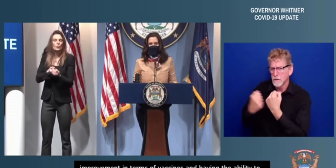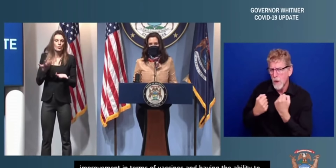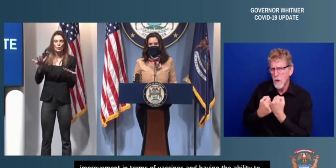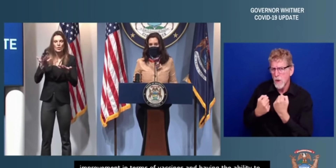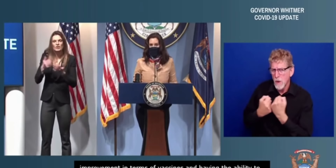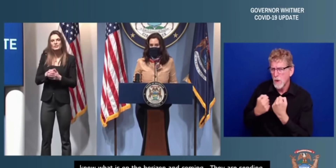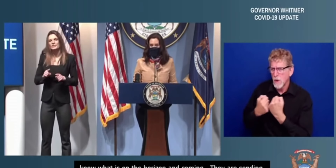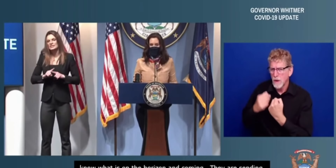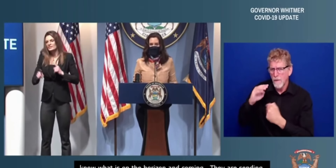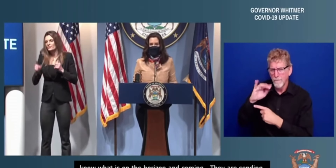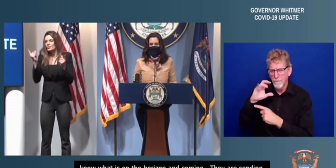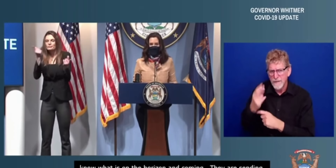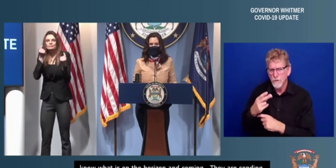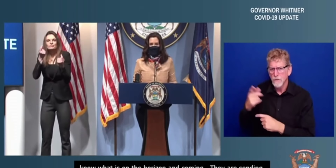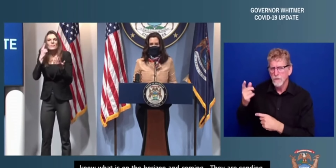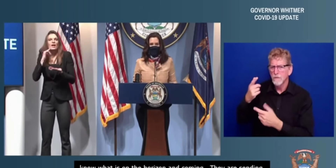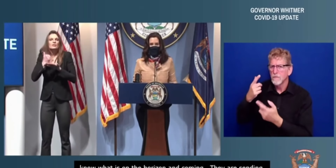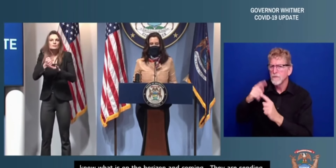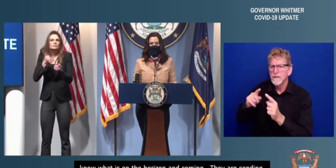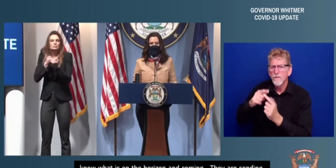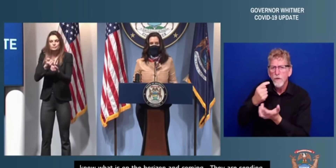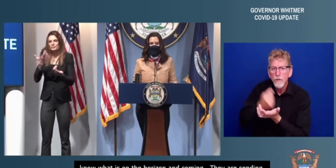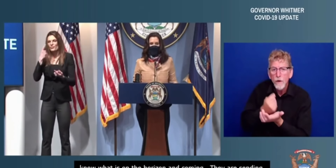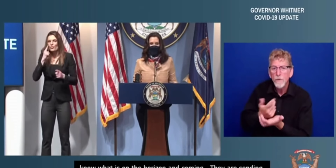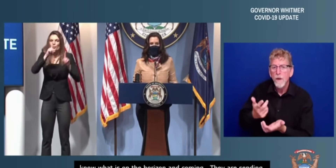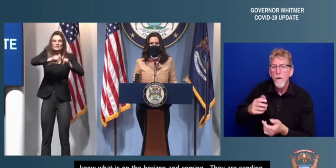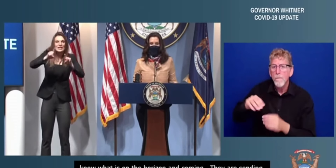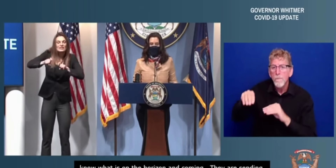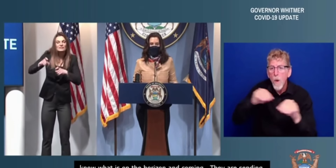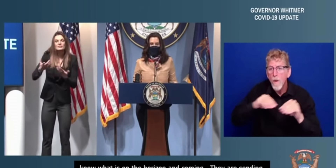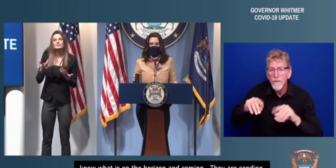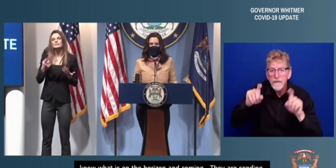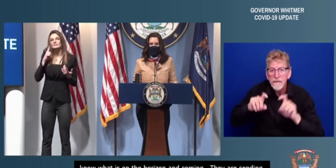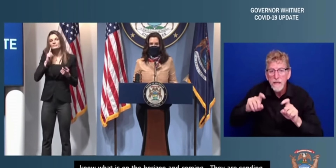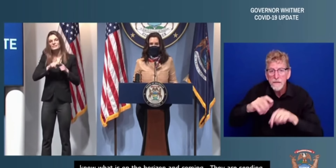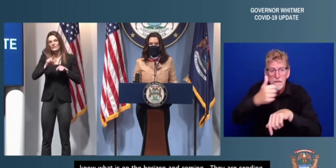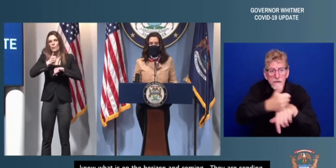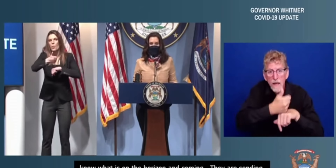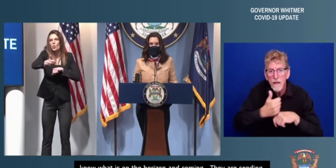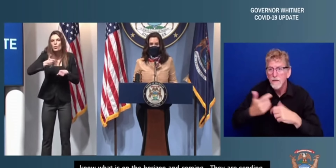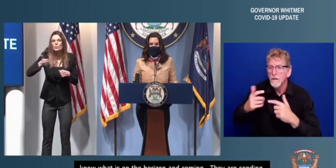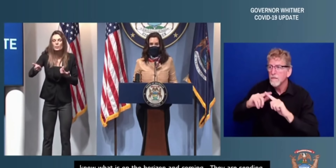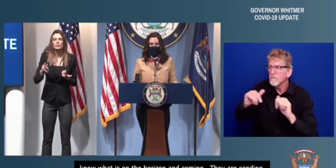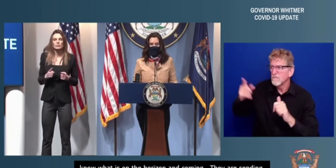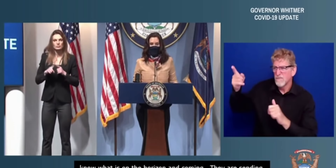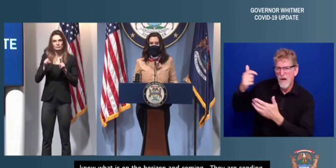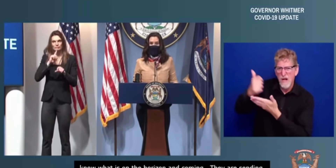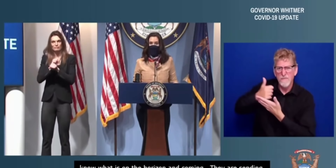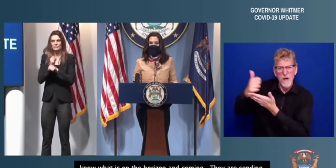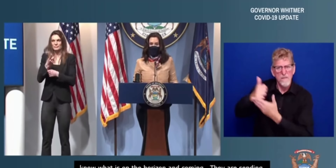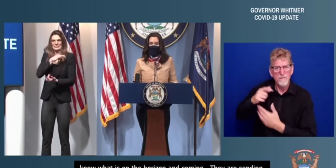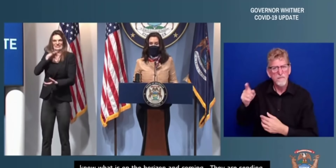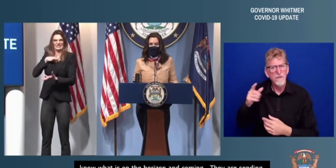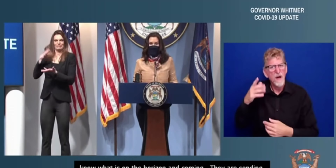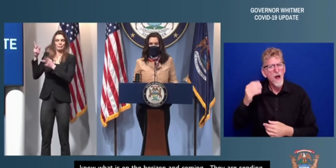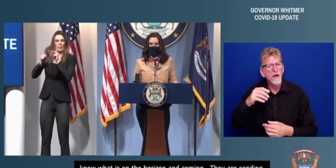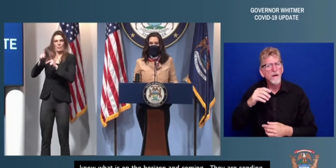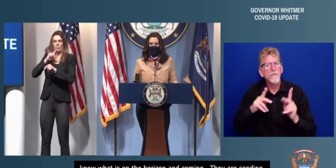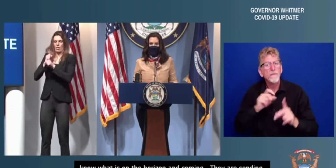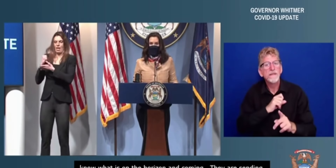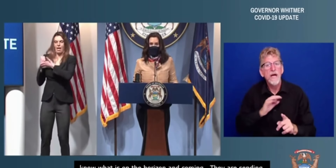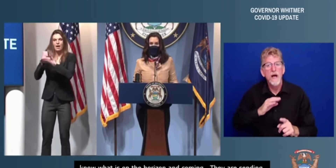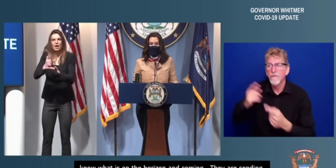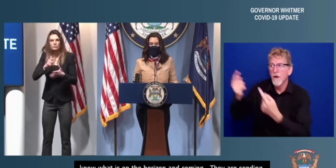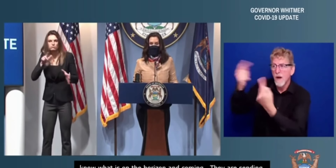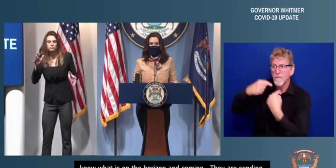therapeutics or it is mobile testing and vaccination ability or boots on the ground. But we are going to